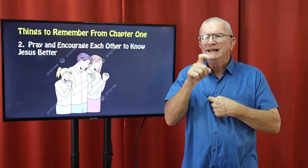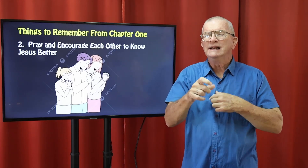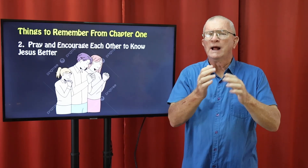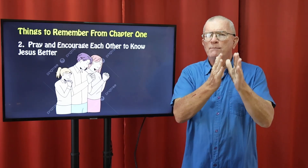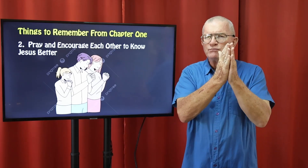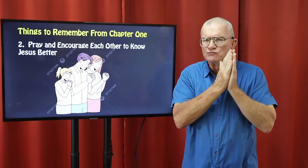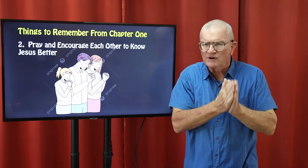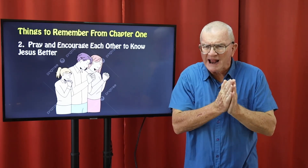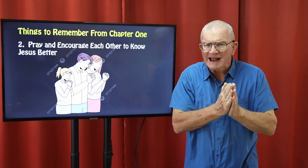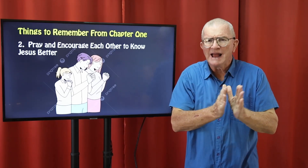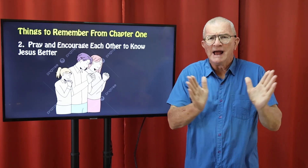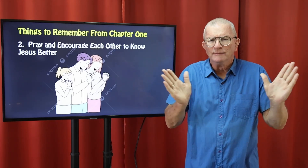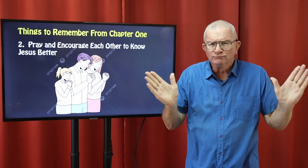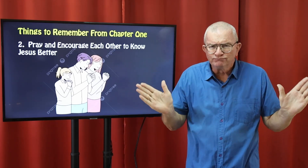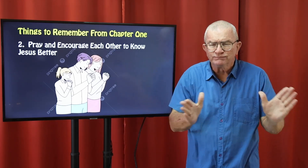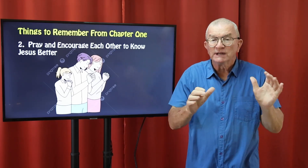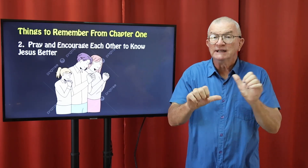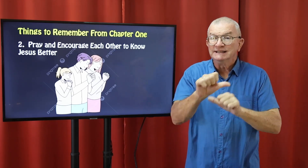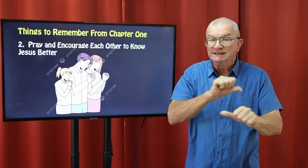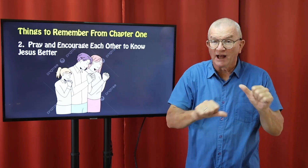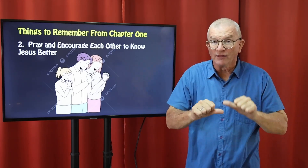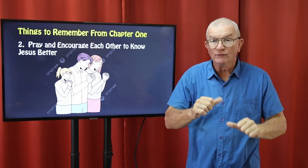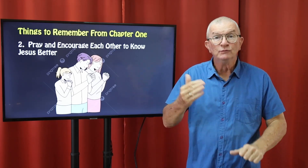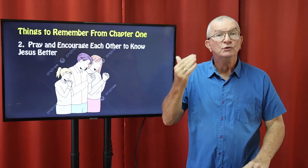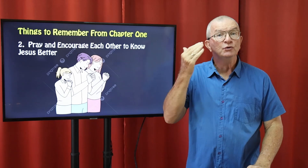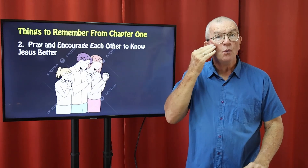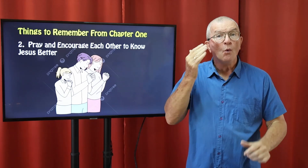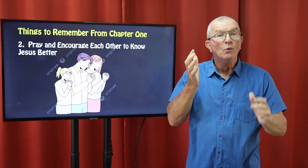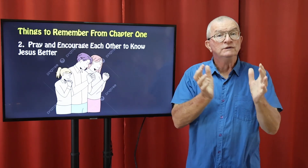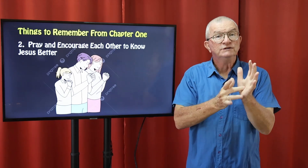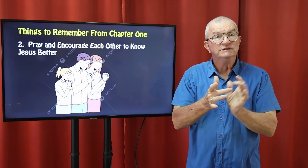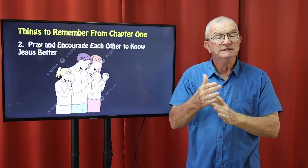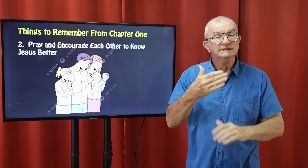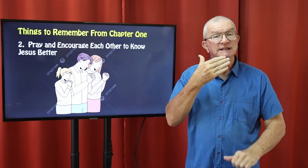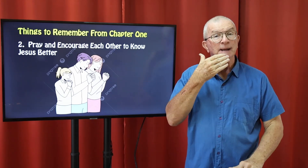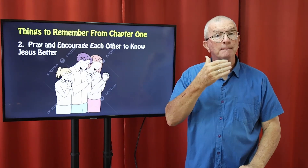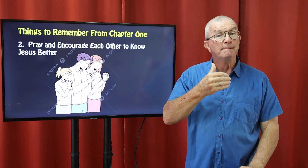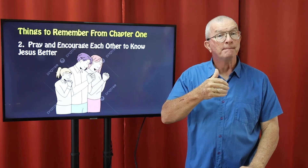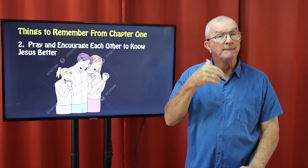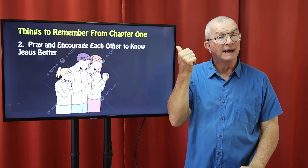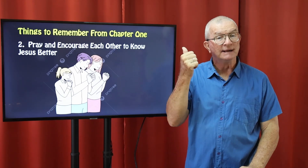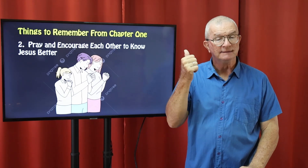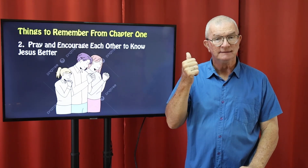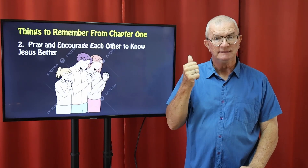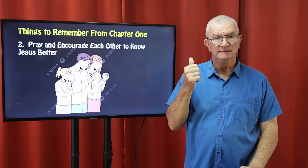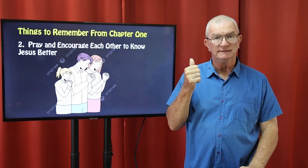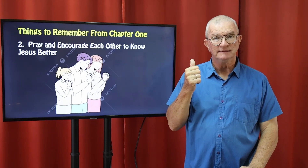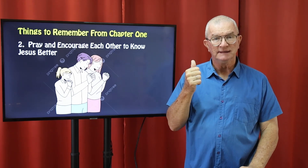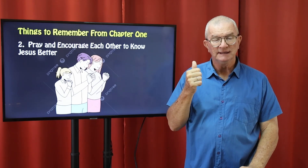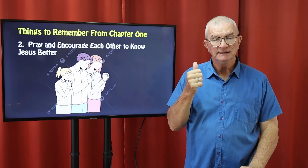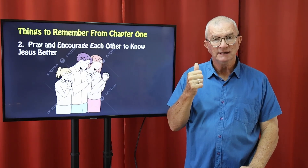together, we need to pray and encourage each other to know Jesus better.